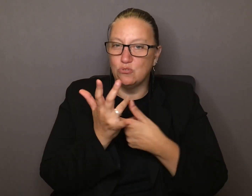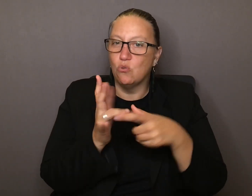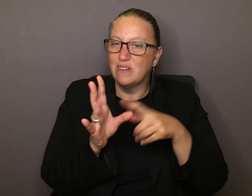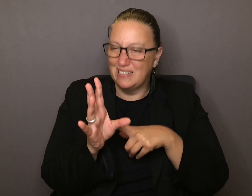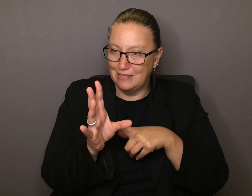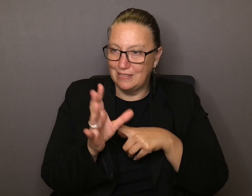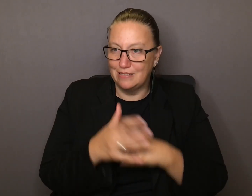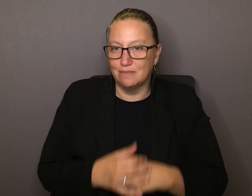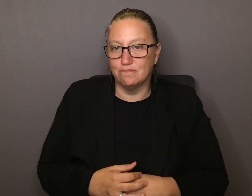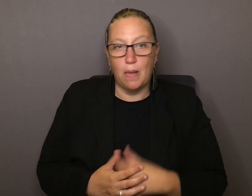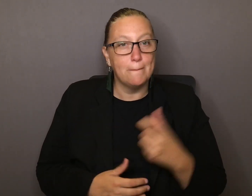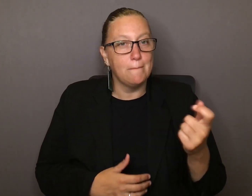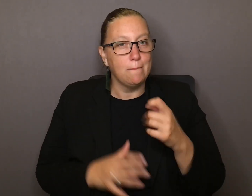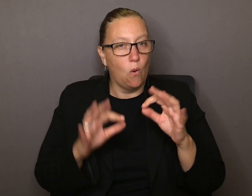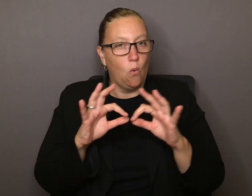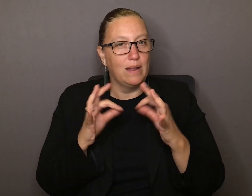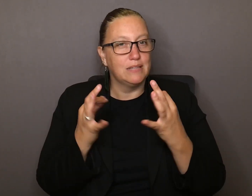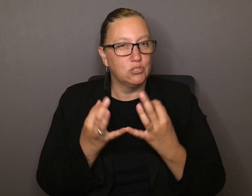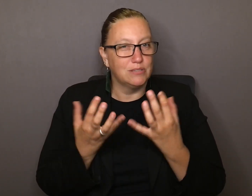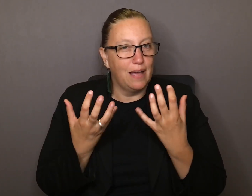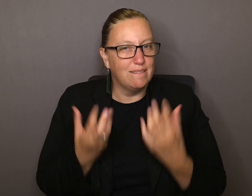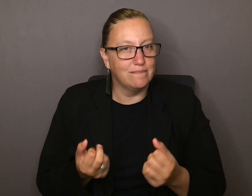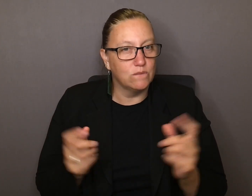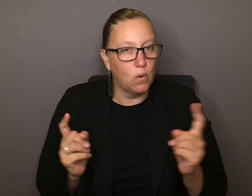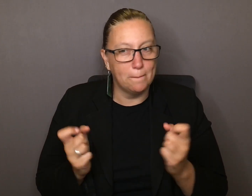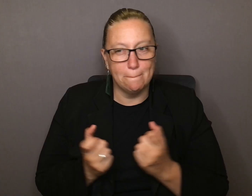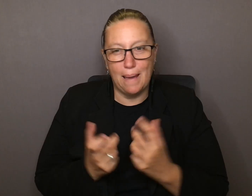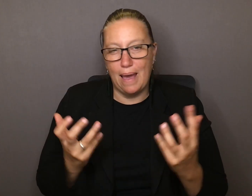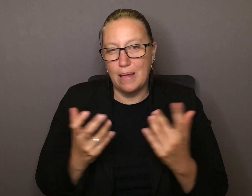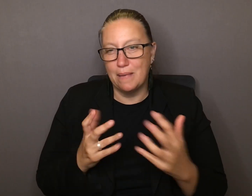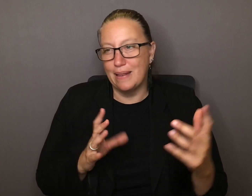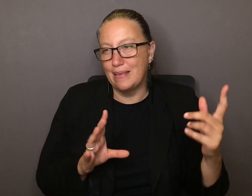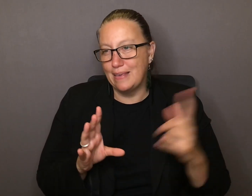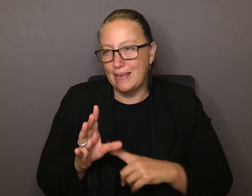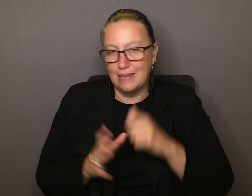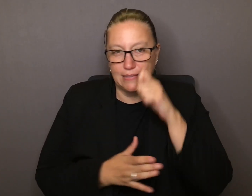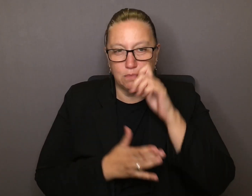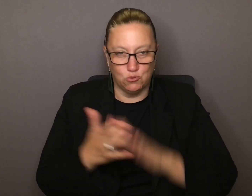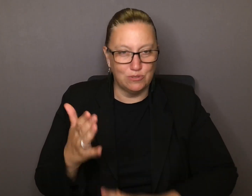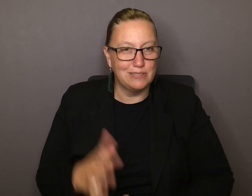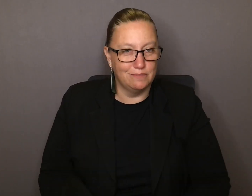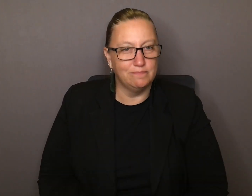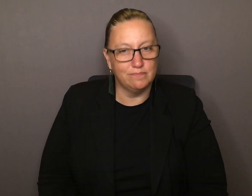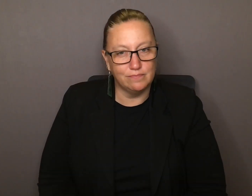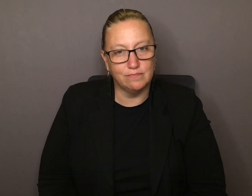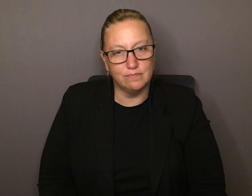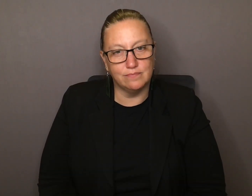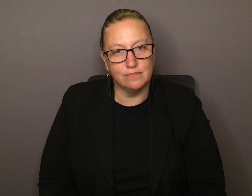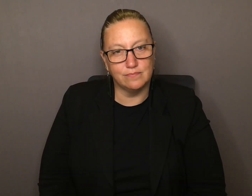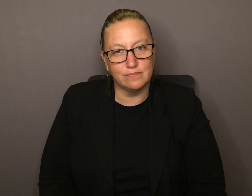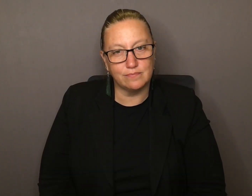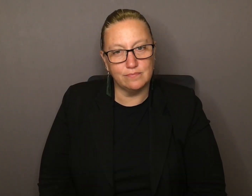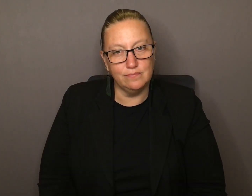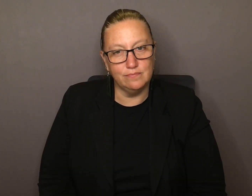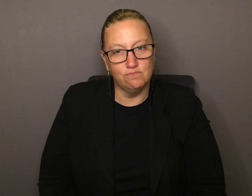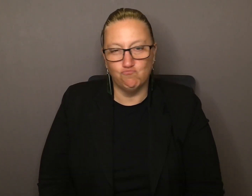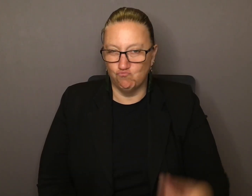member organisations have many years of experience of advocacy